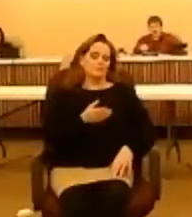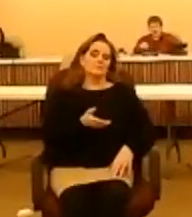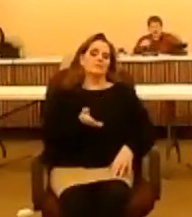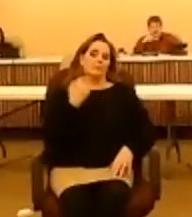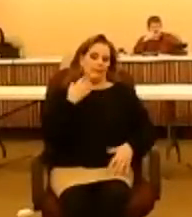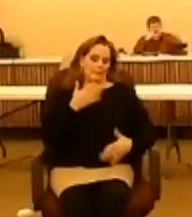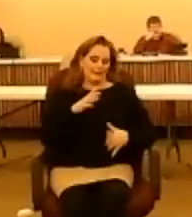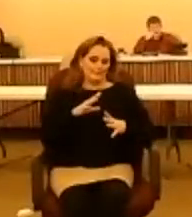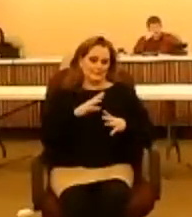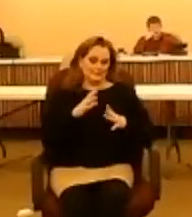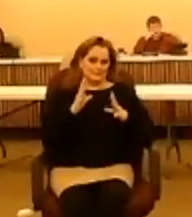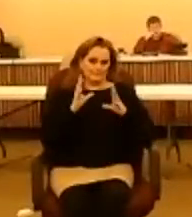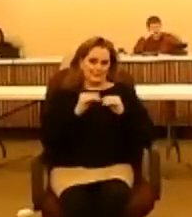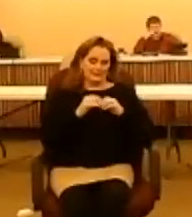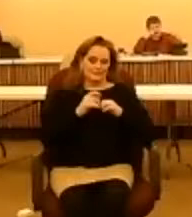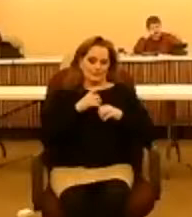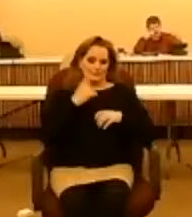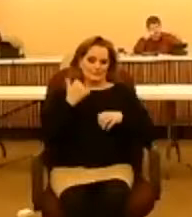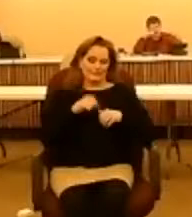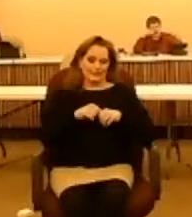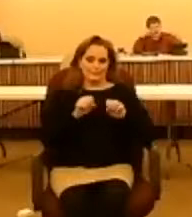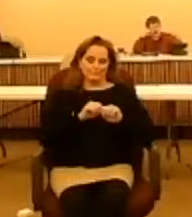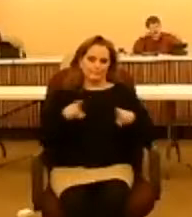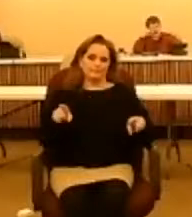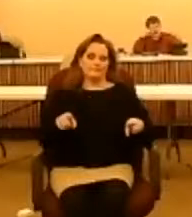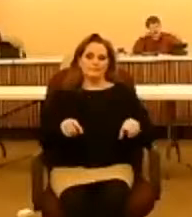the notice, the letter going out to the,